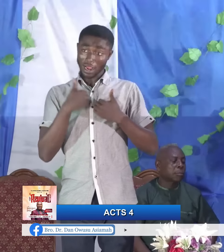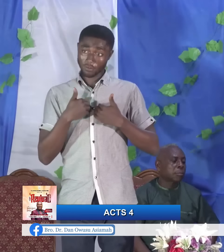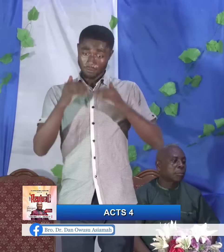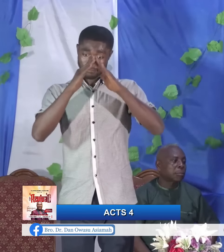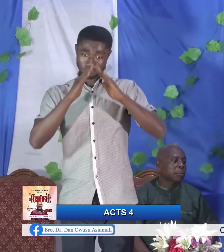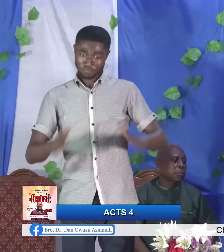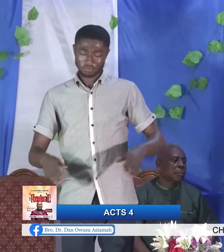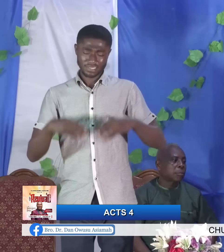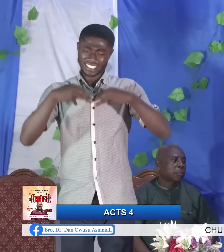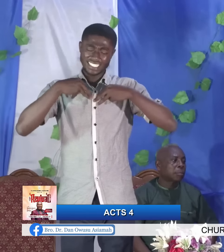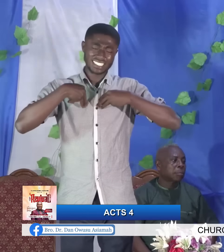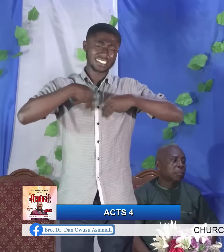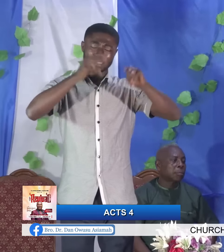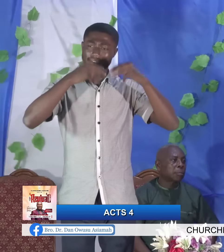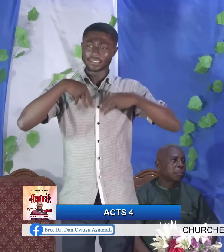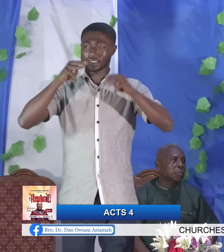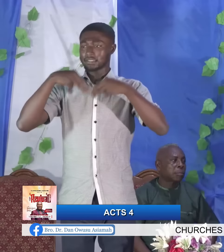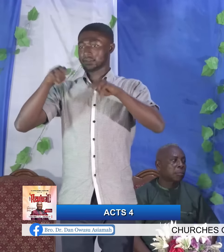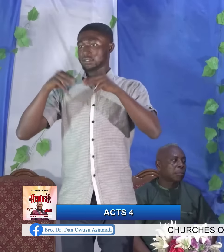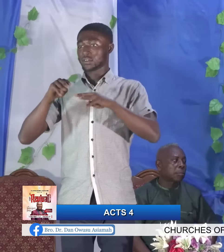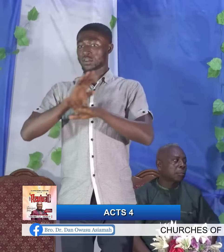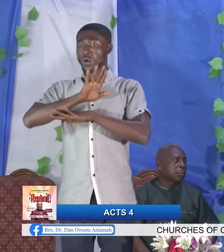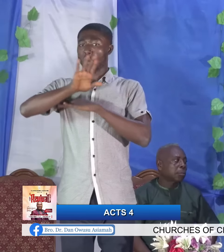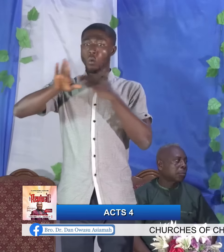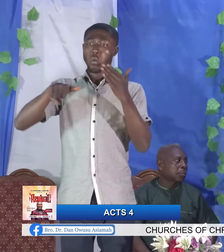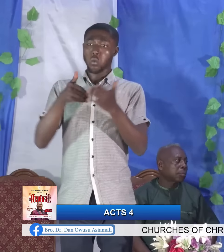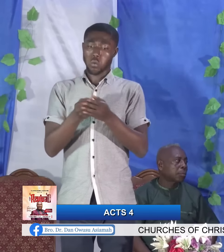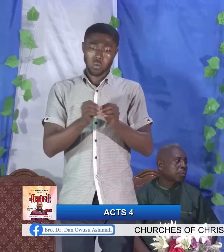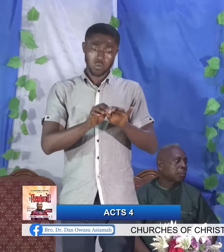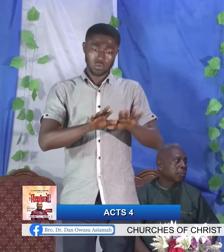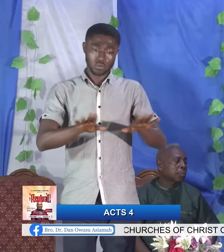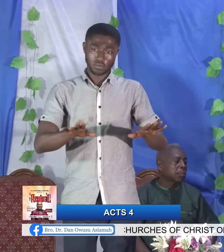ekɔ tonton omo adan ani wo omo nsase